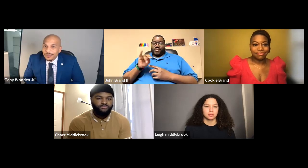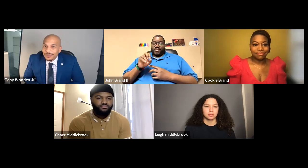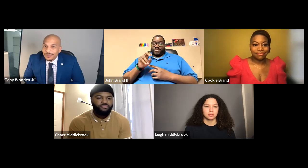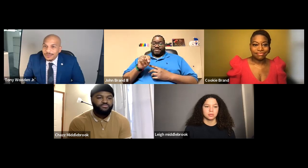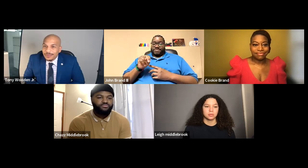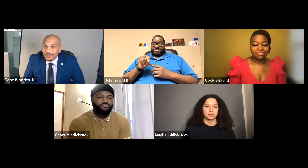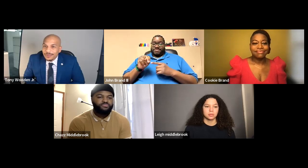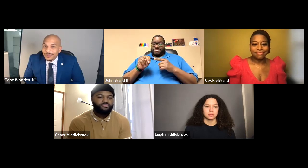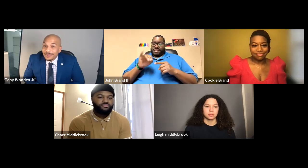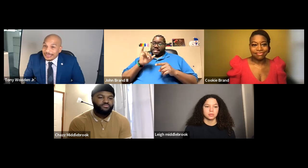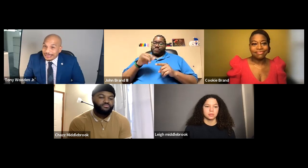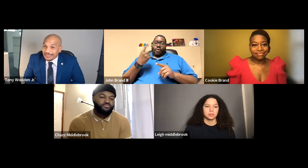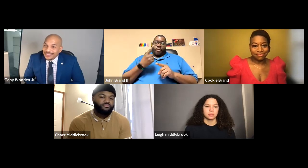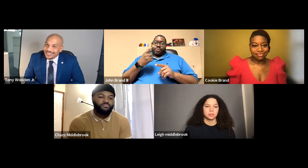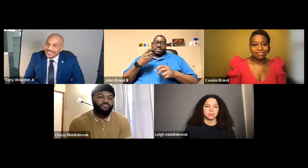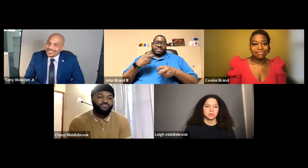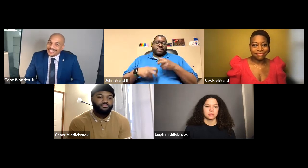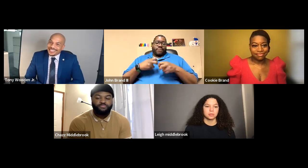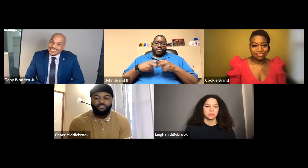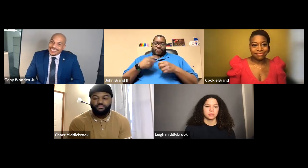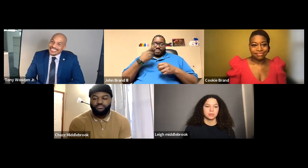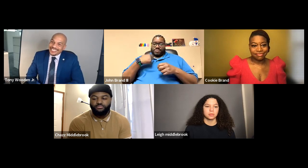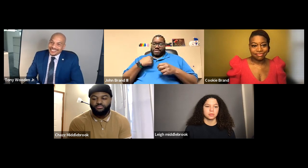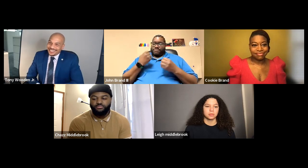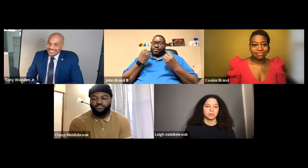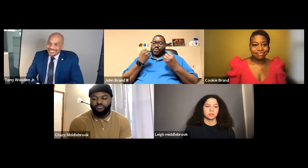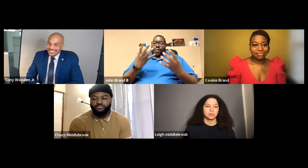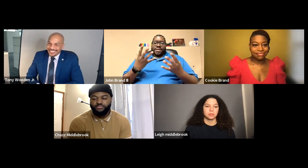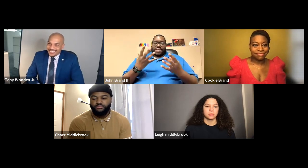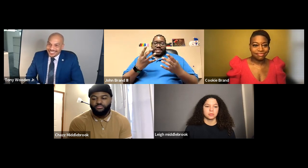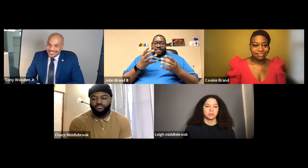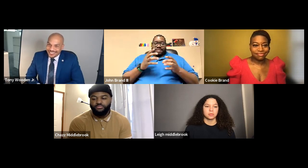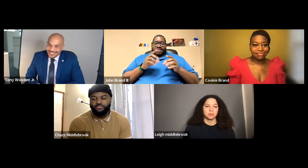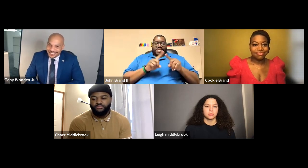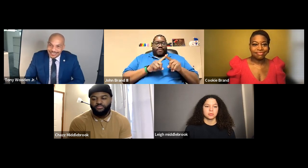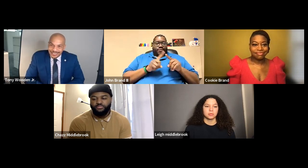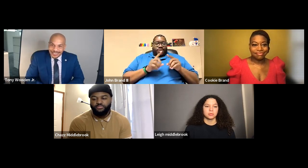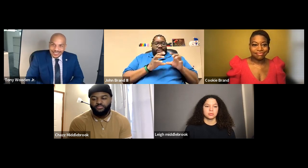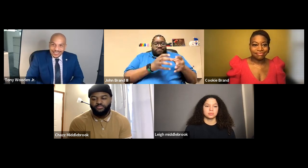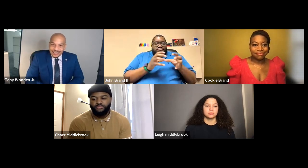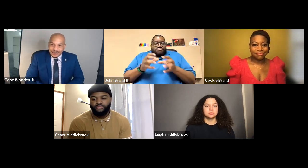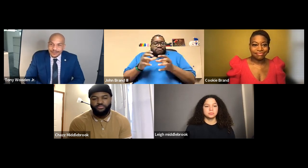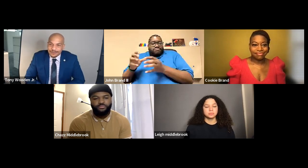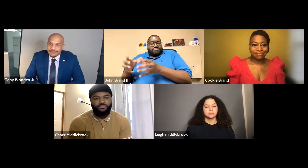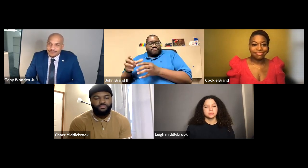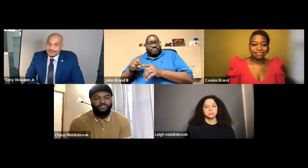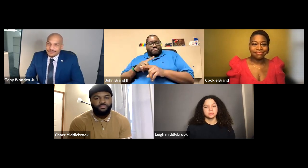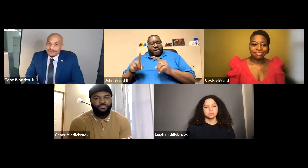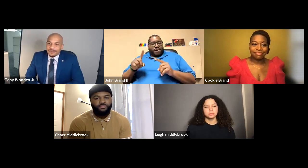J3 is saying, we could have a family reunion too. That's always really difficult because there are so many